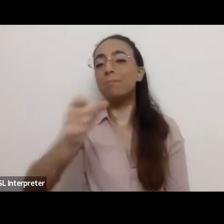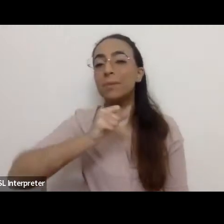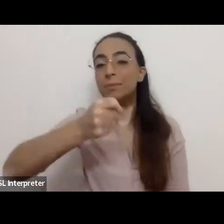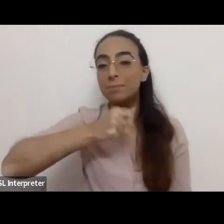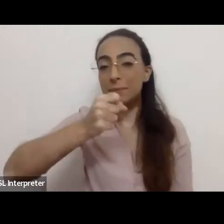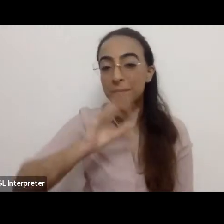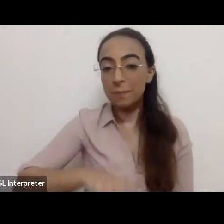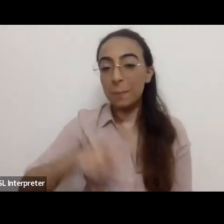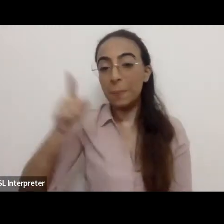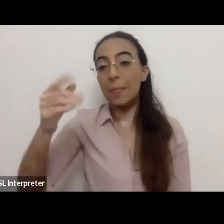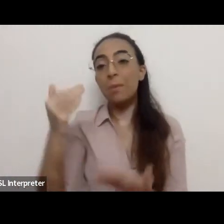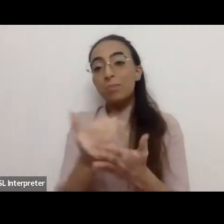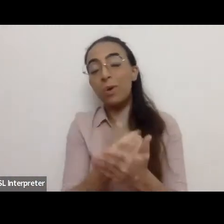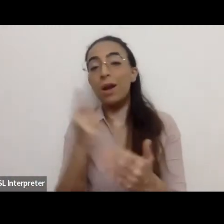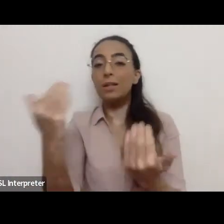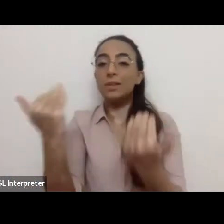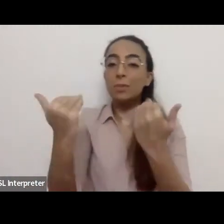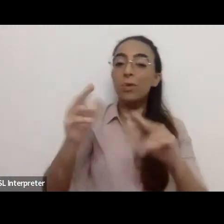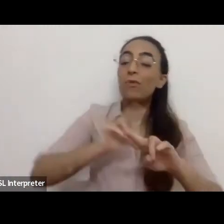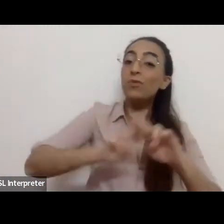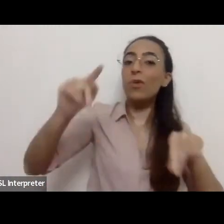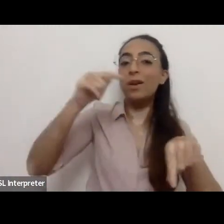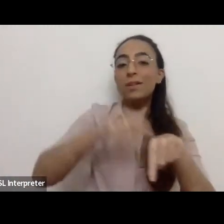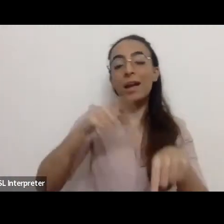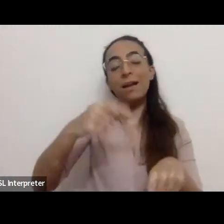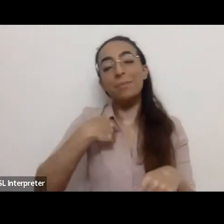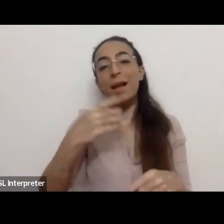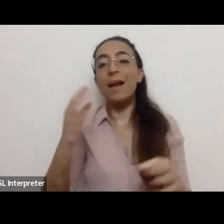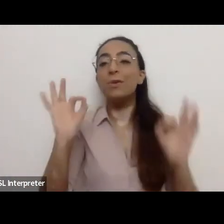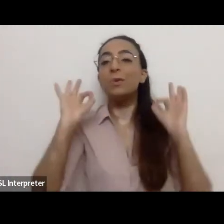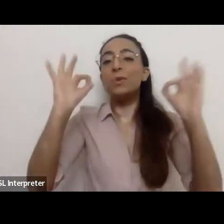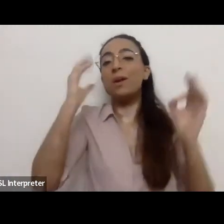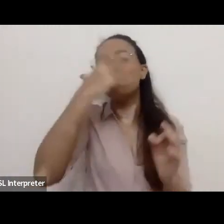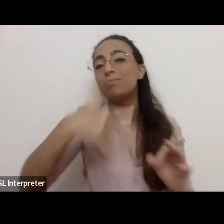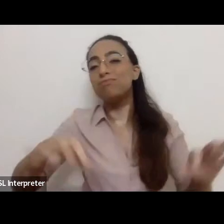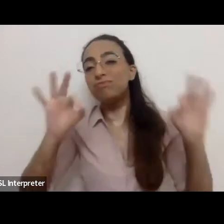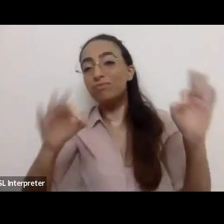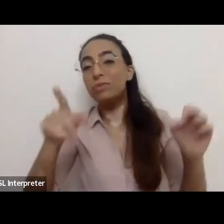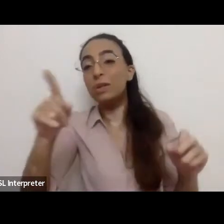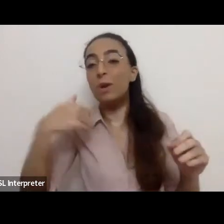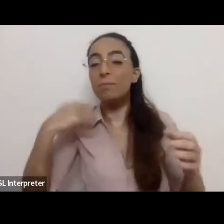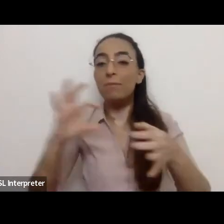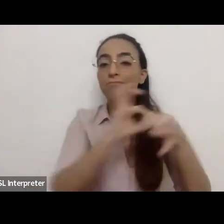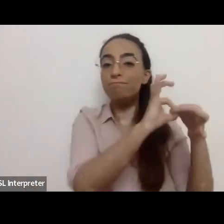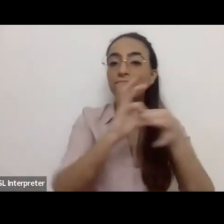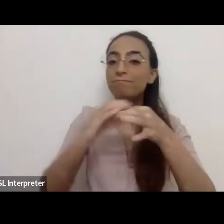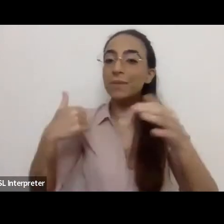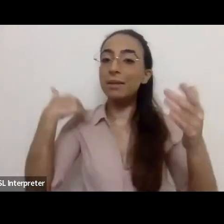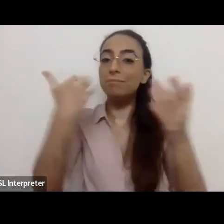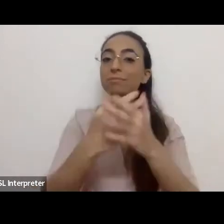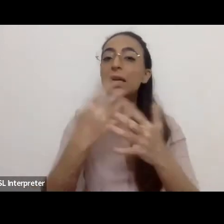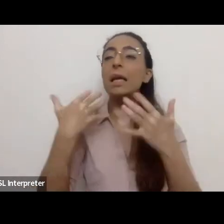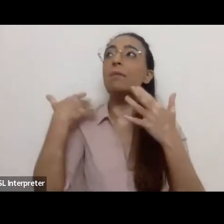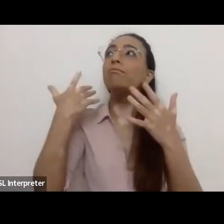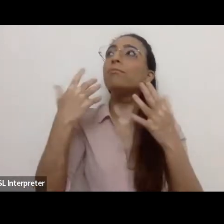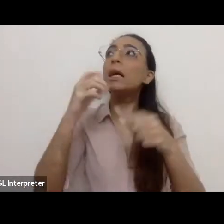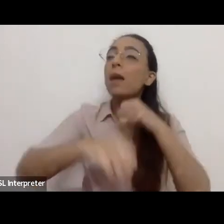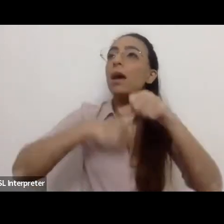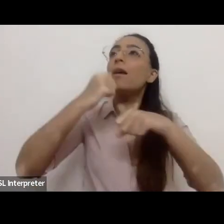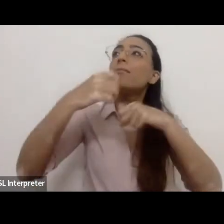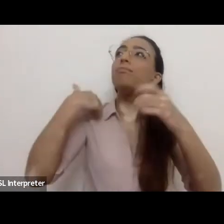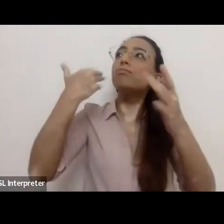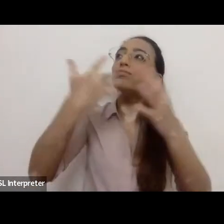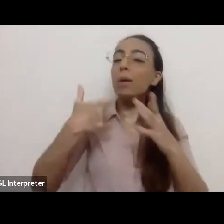you anchoring these programs just adds so much. And you know, you've been associated with us for so many years. It helps. I